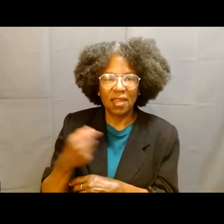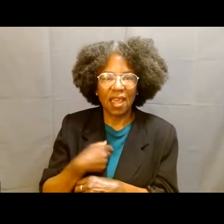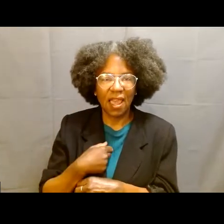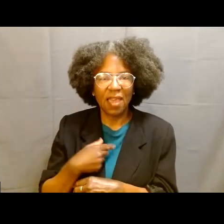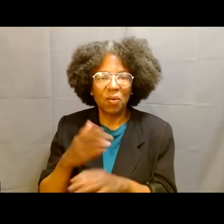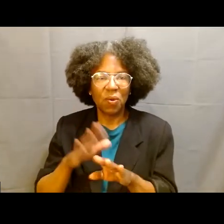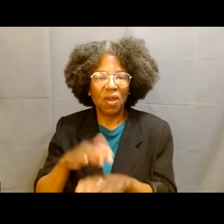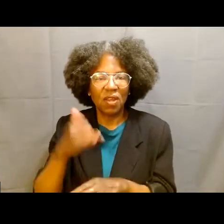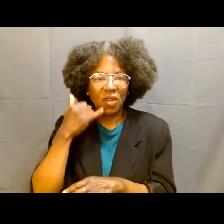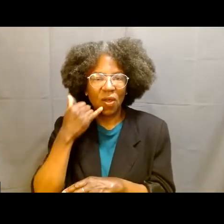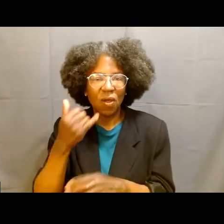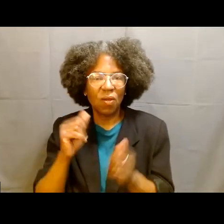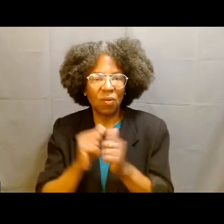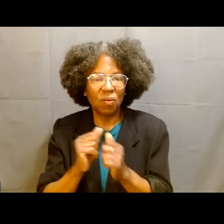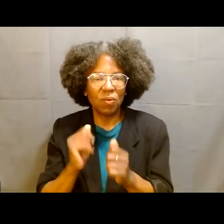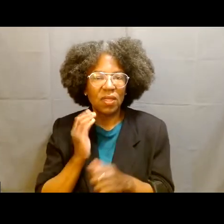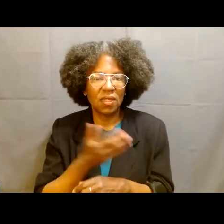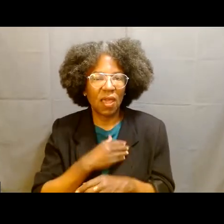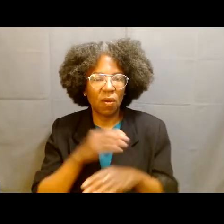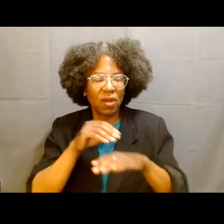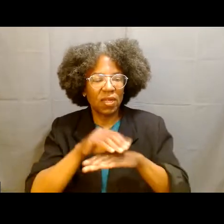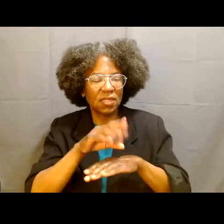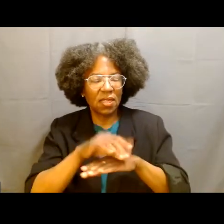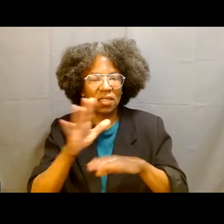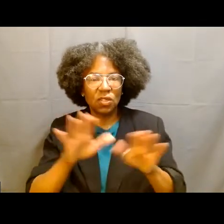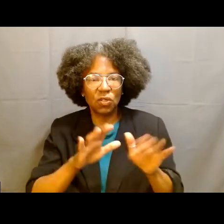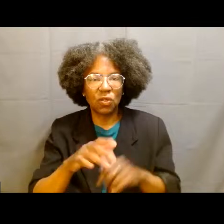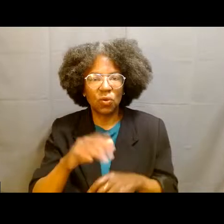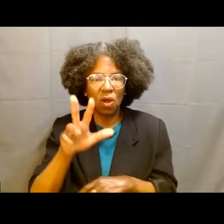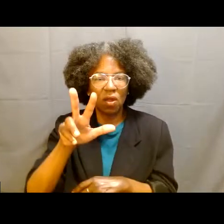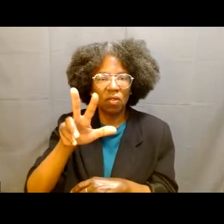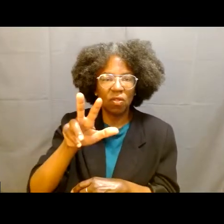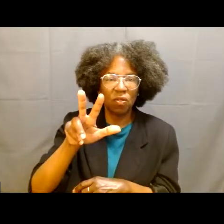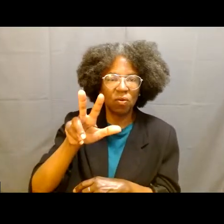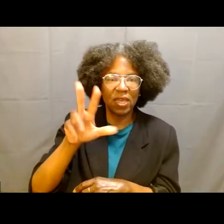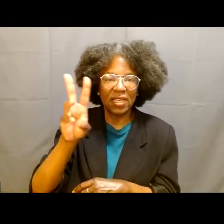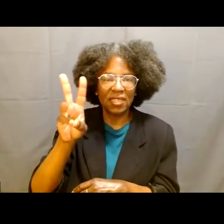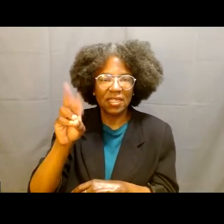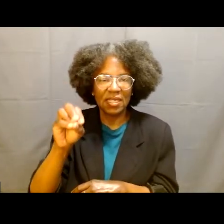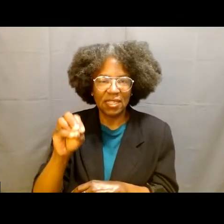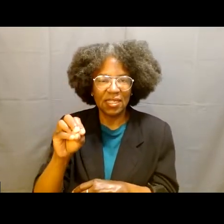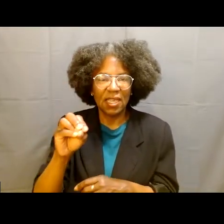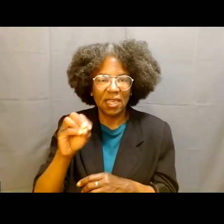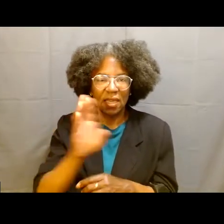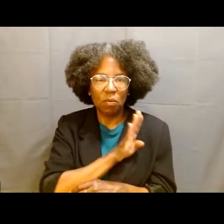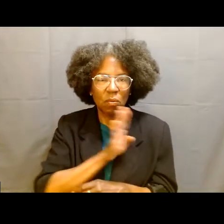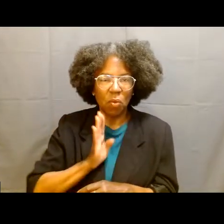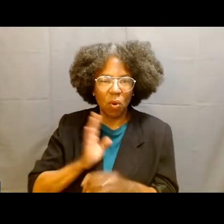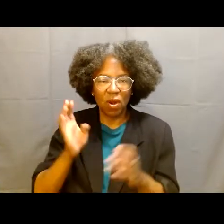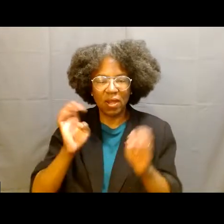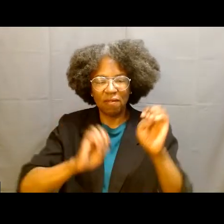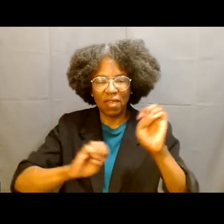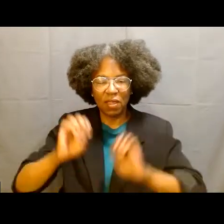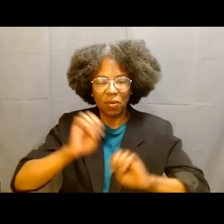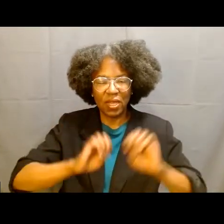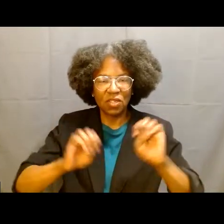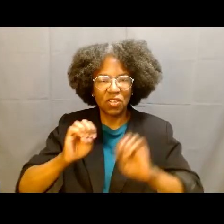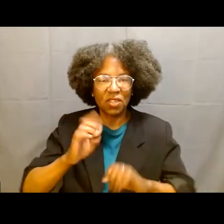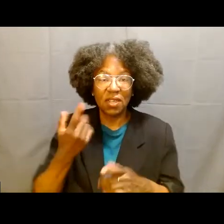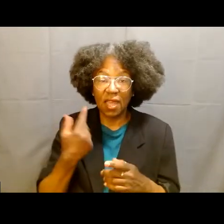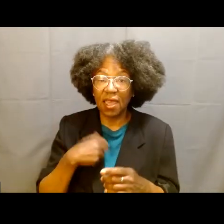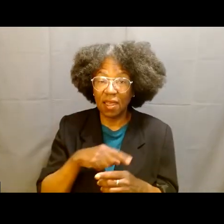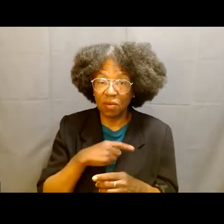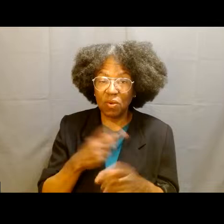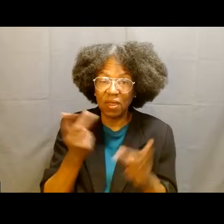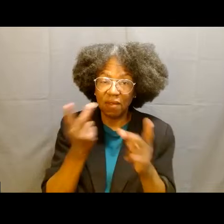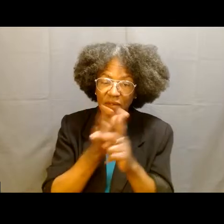with our consultant to do our 360 and our board self-evaluation. And we figured out that we